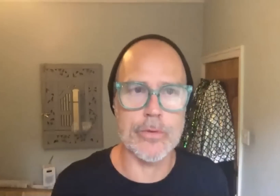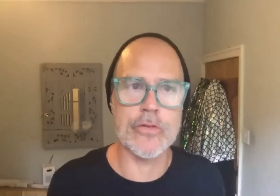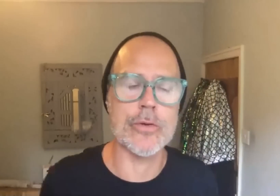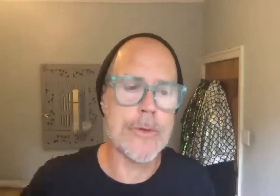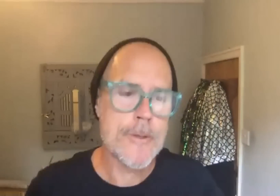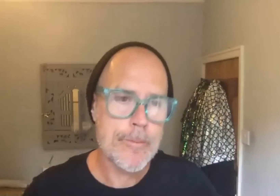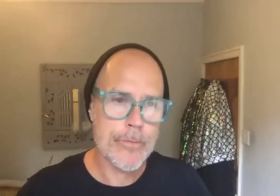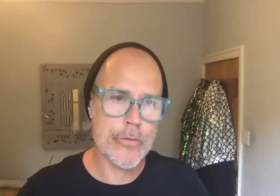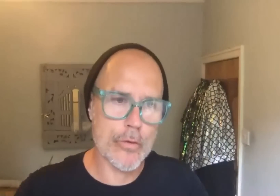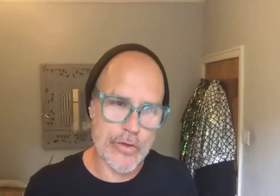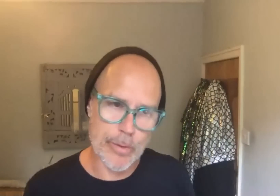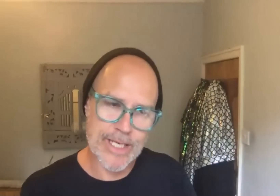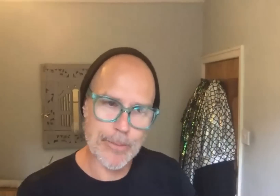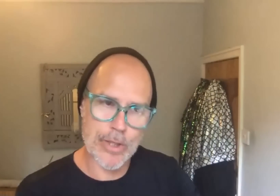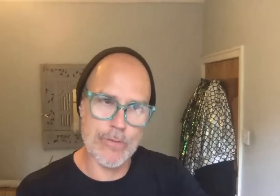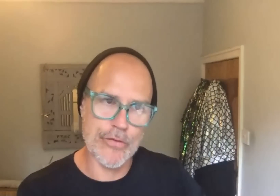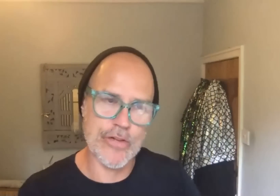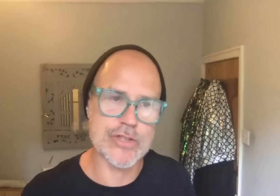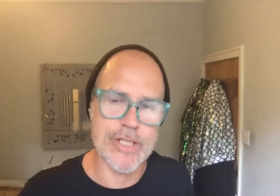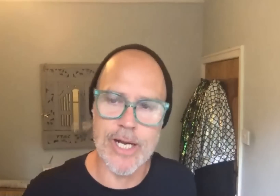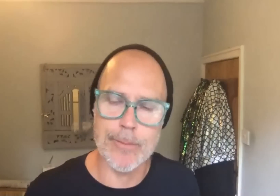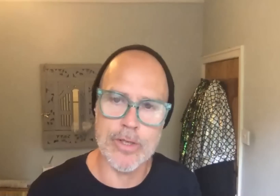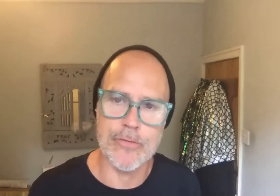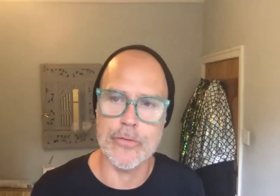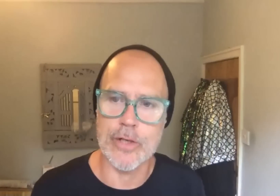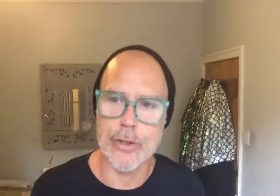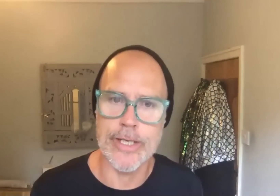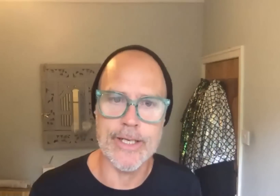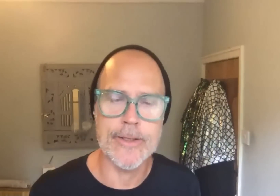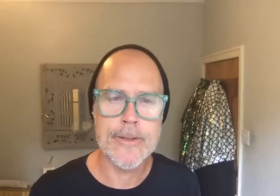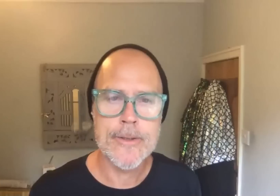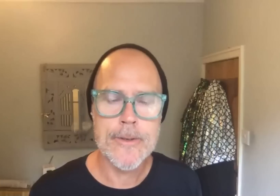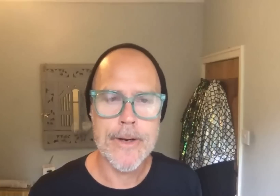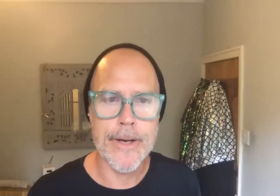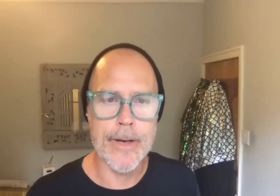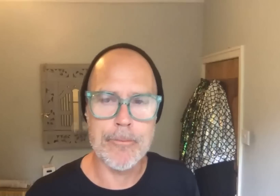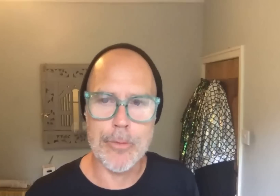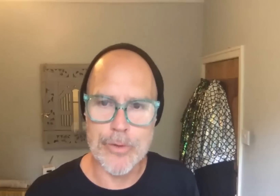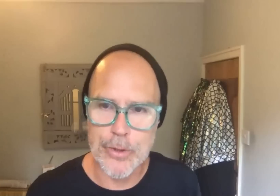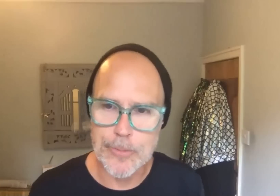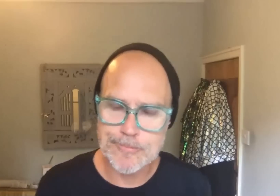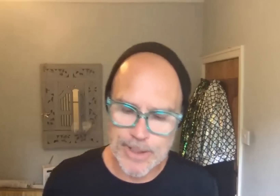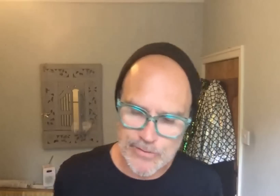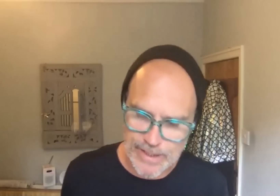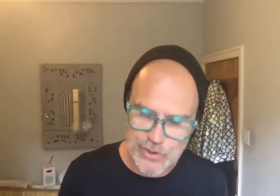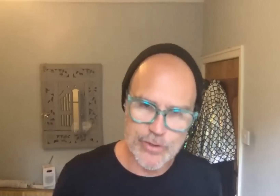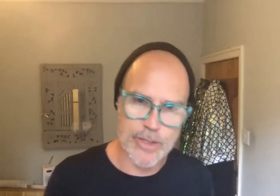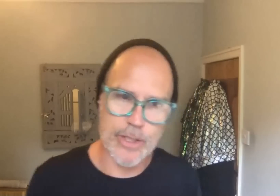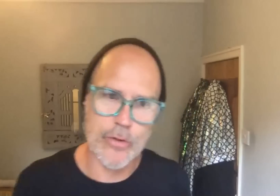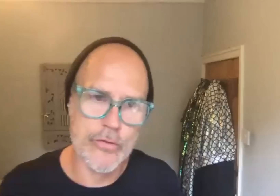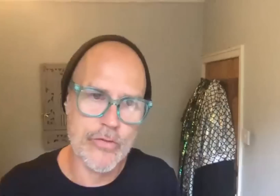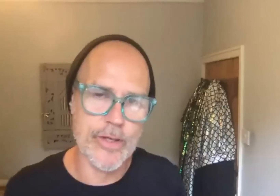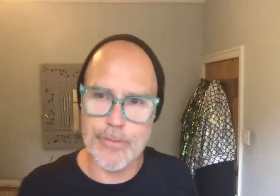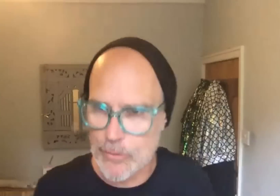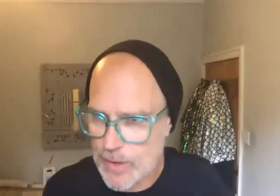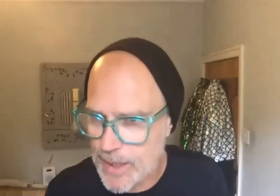just going to talk to you and keep with the conversation here. I'm looking forward to learning from you in Indonesia and